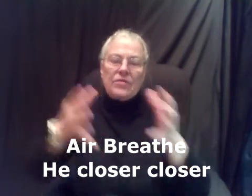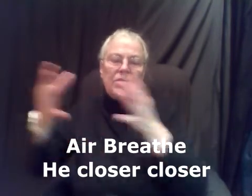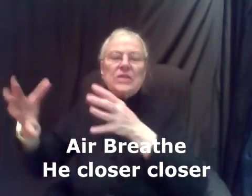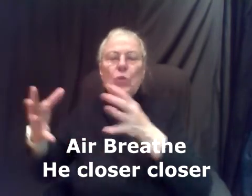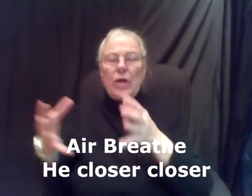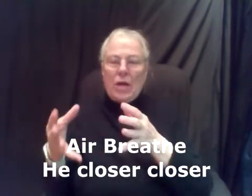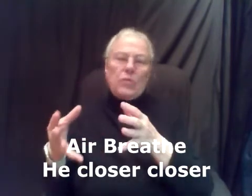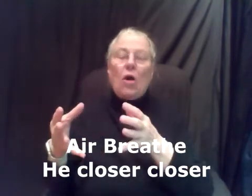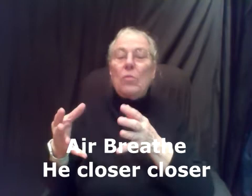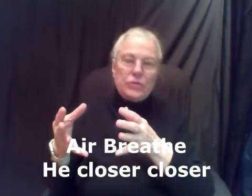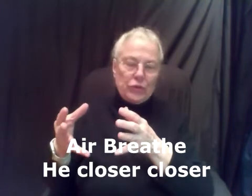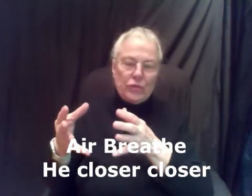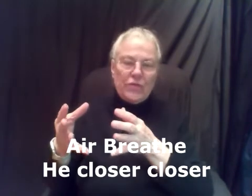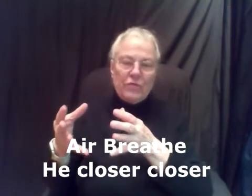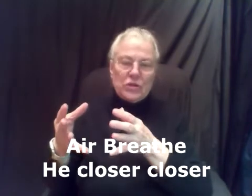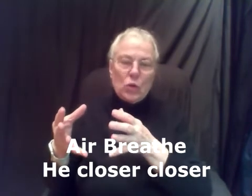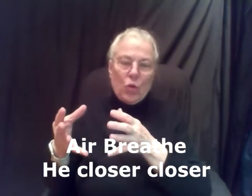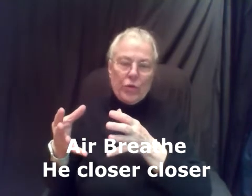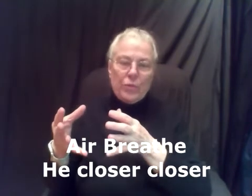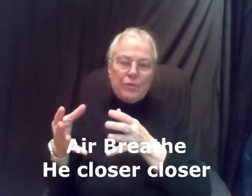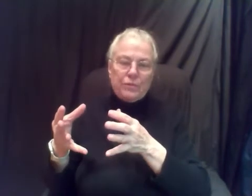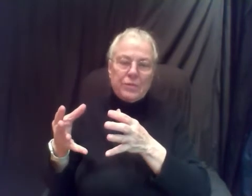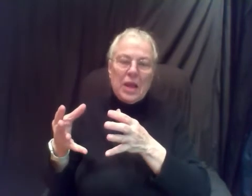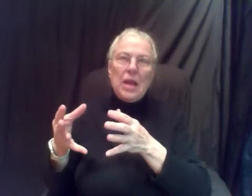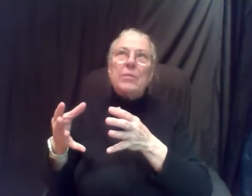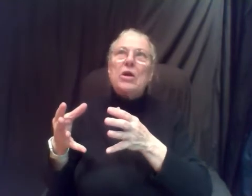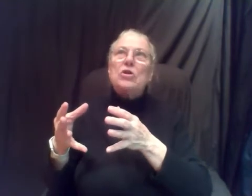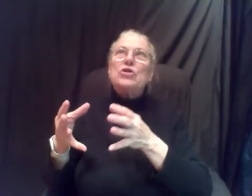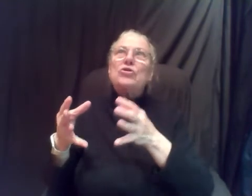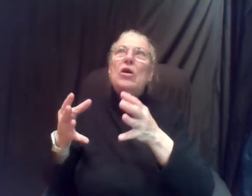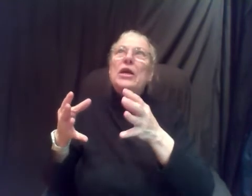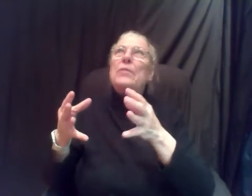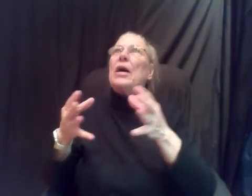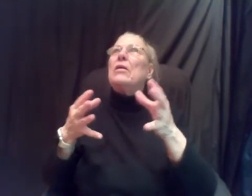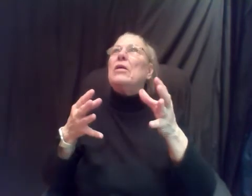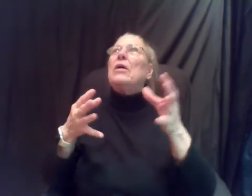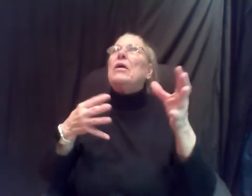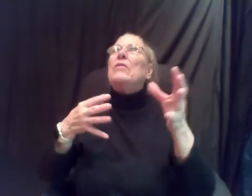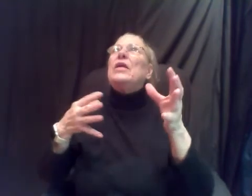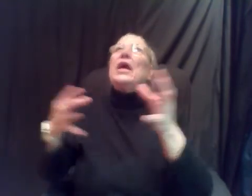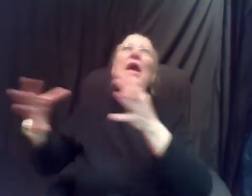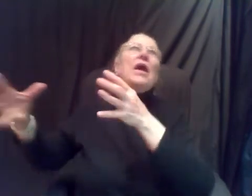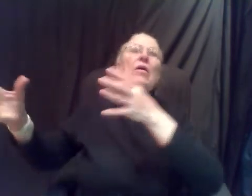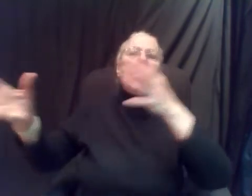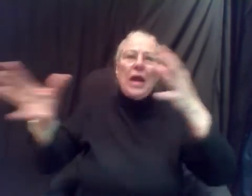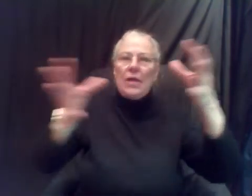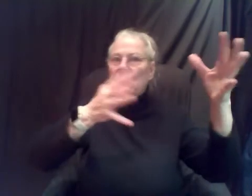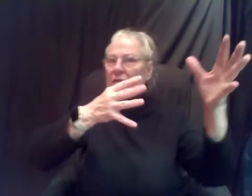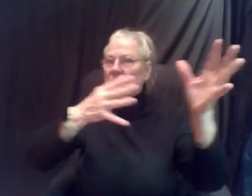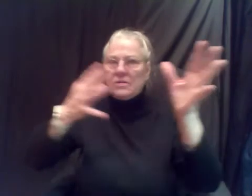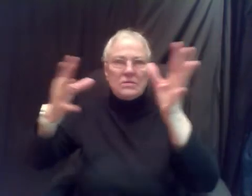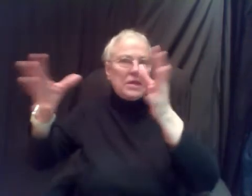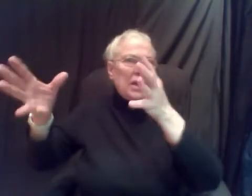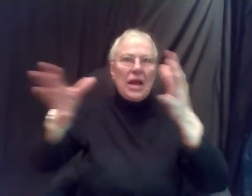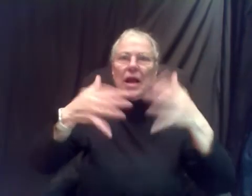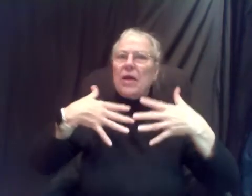This one I would almost do in reverse order, because you're talking about the air, and that's the air that